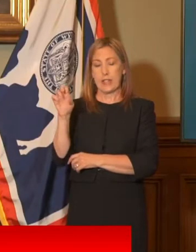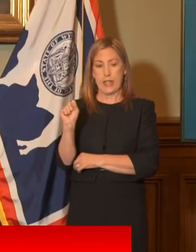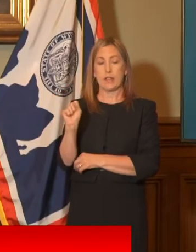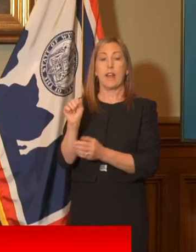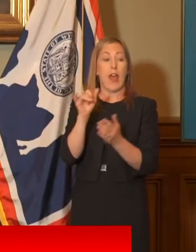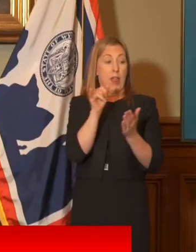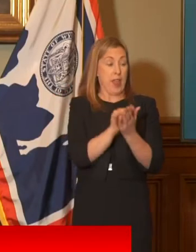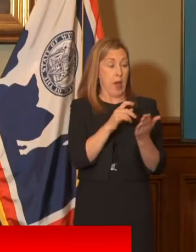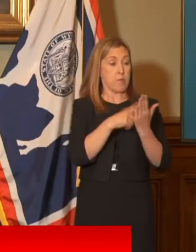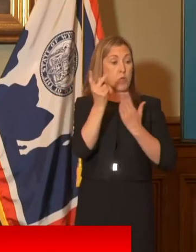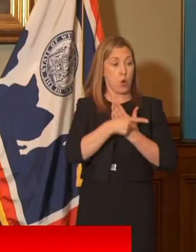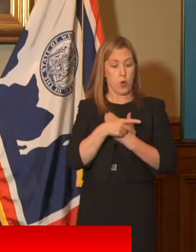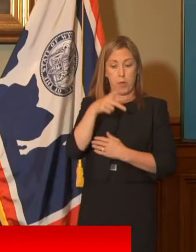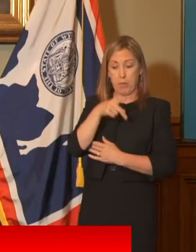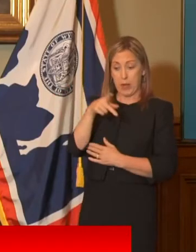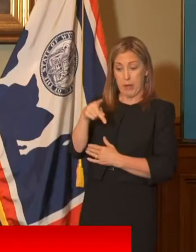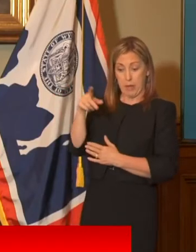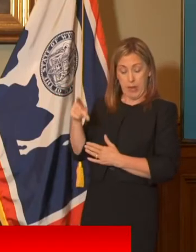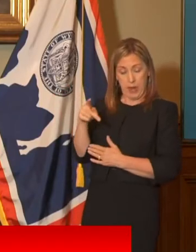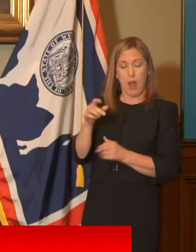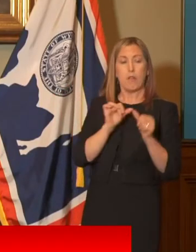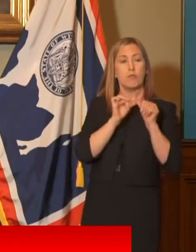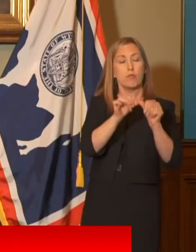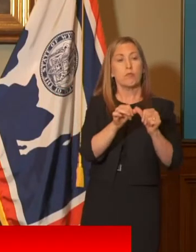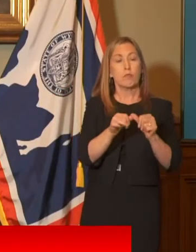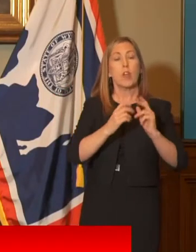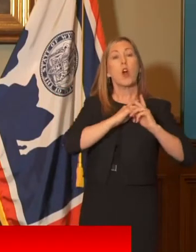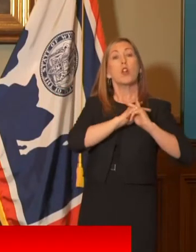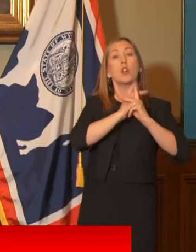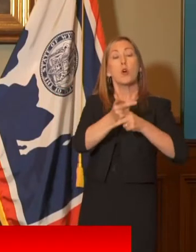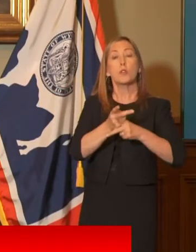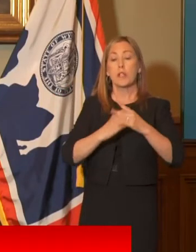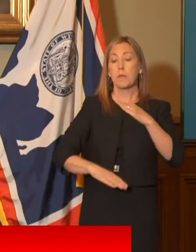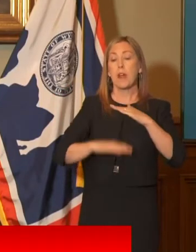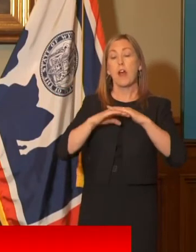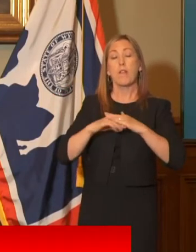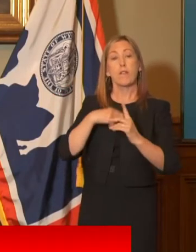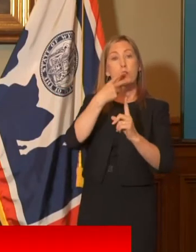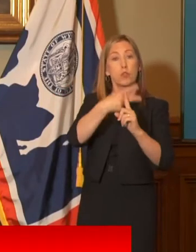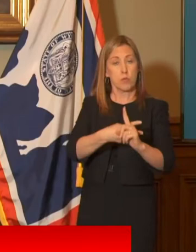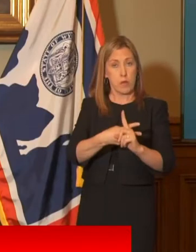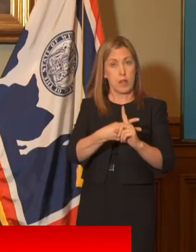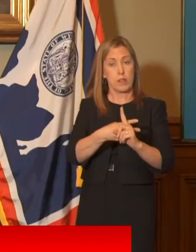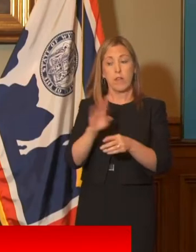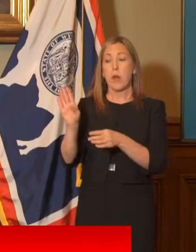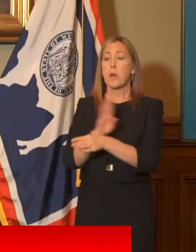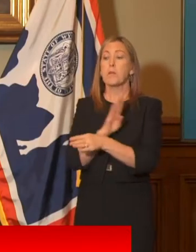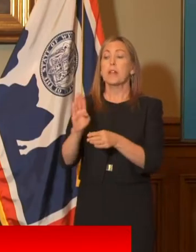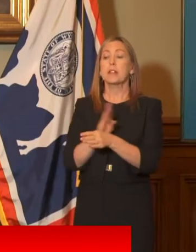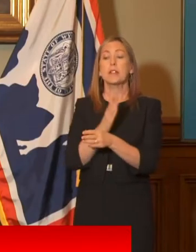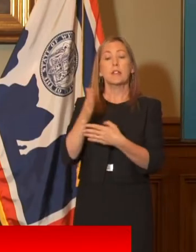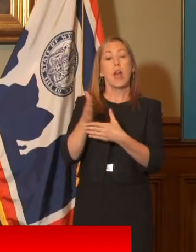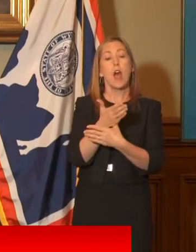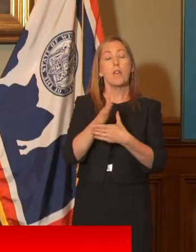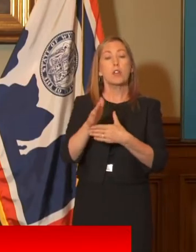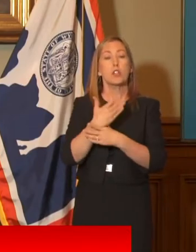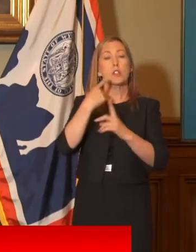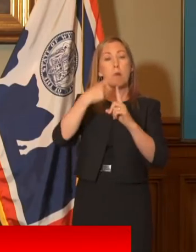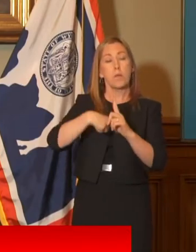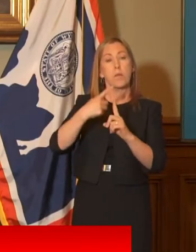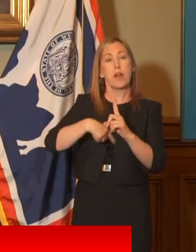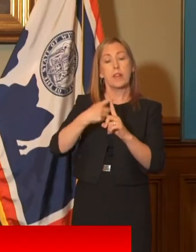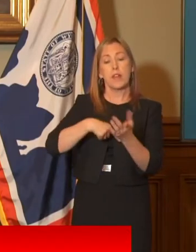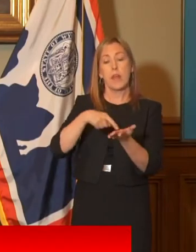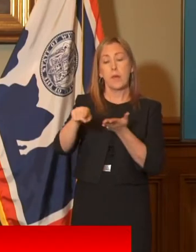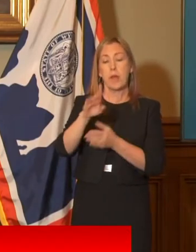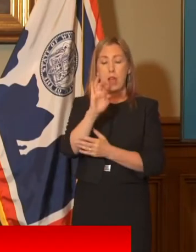is still going strong. Loans can be up for 2 months of a business's average monthly payroll costs from last year,